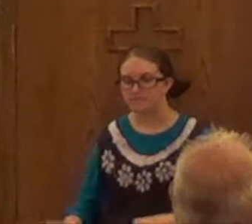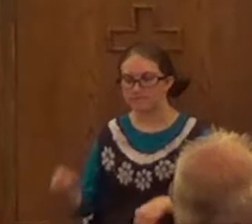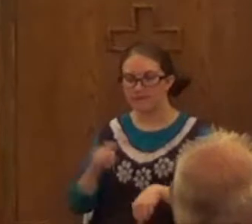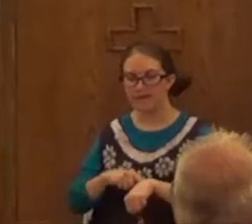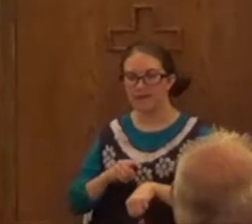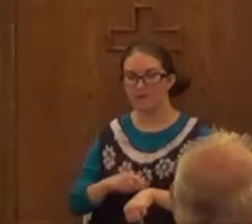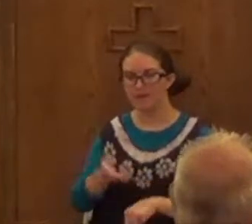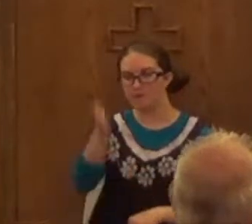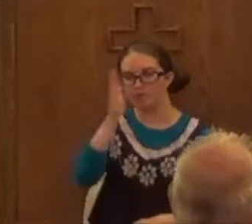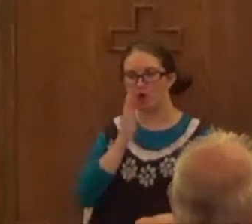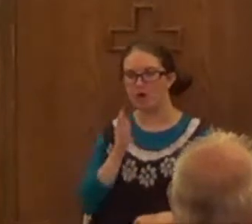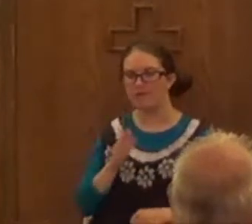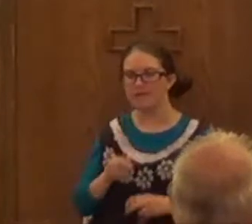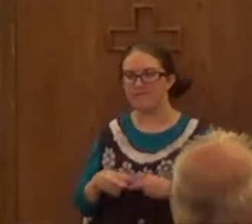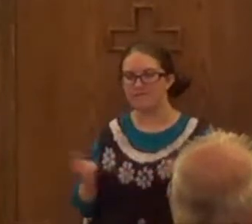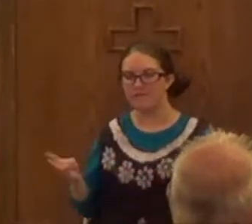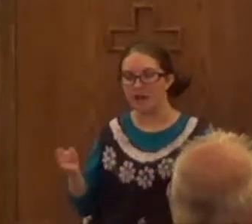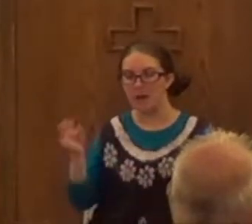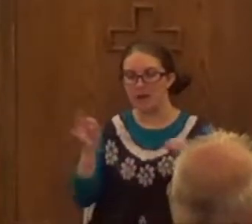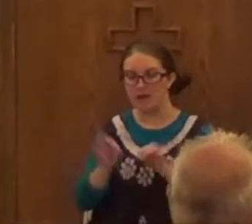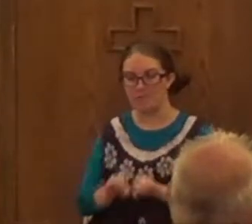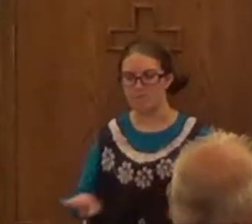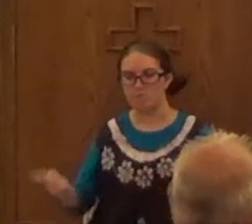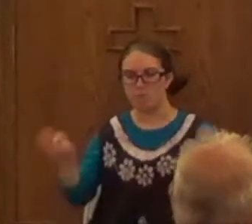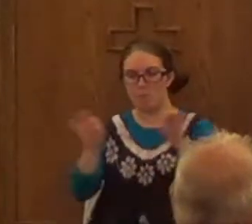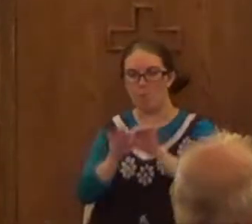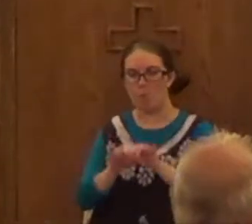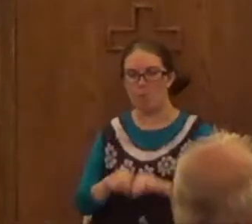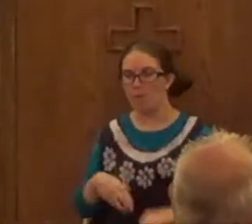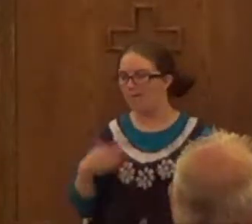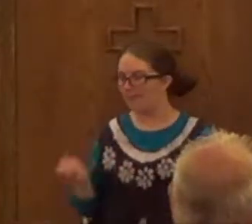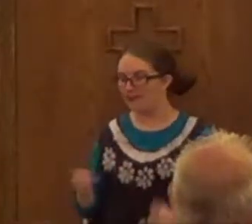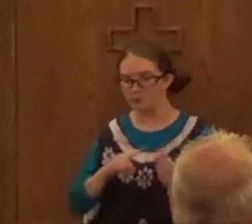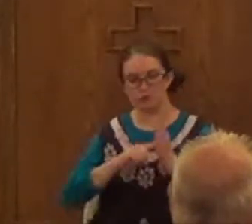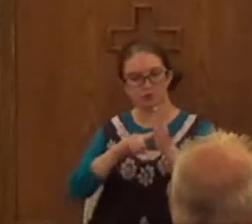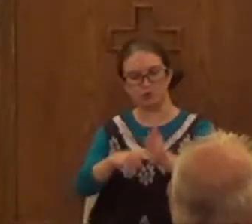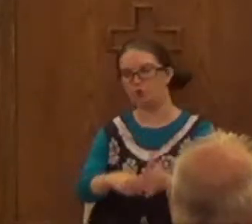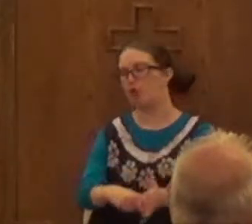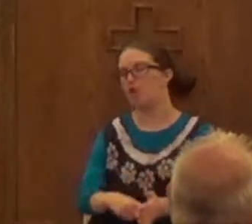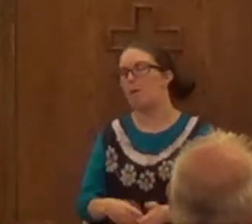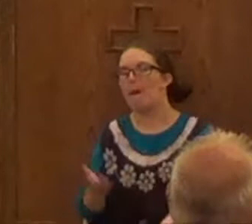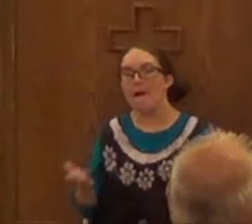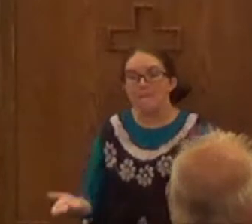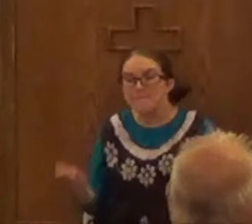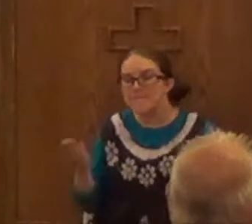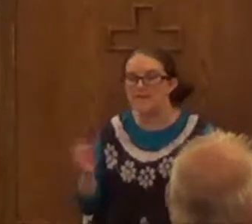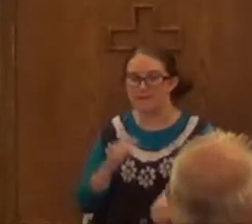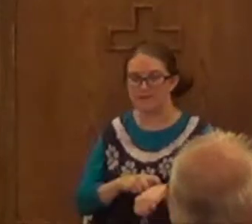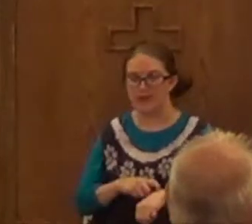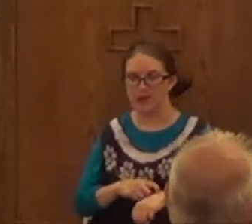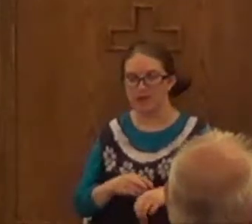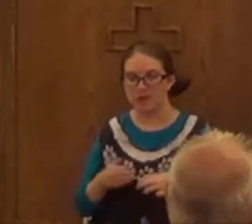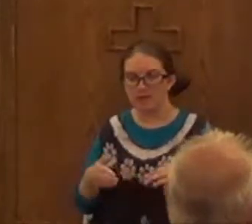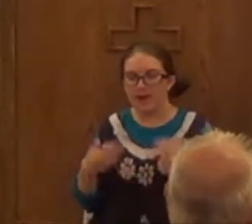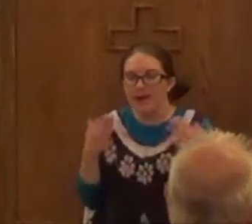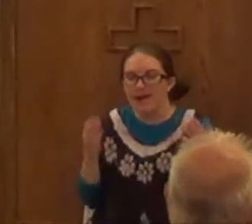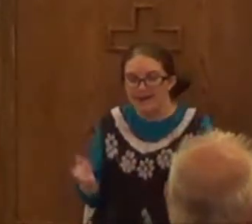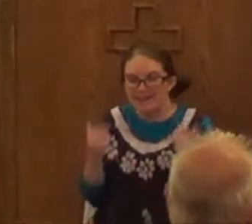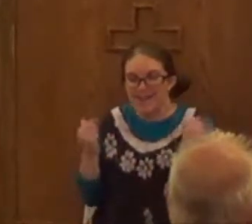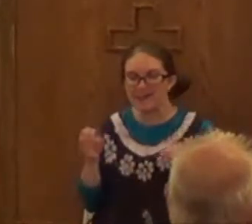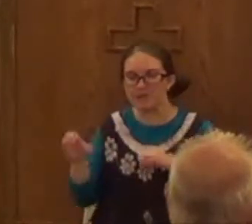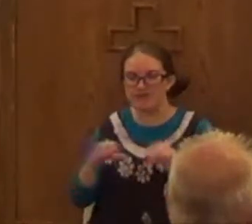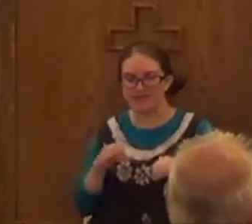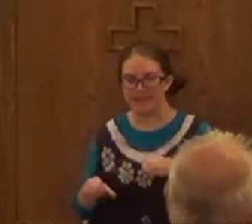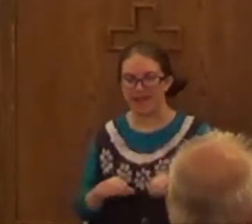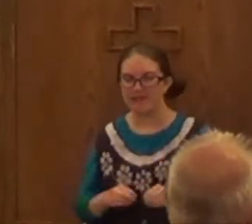of God is so important, and that right there just shows that there may be times where we're eager to get something done.